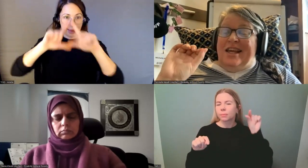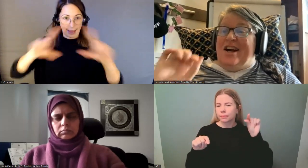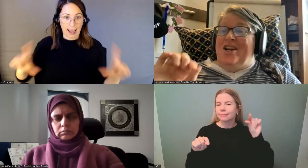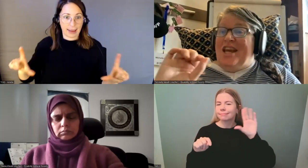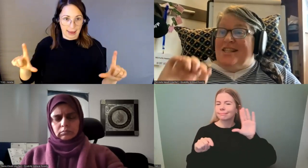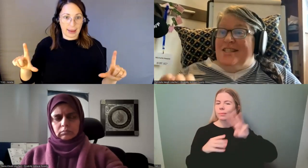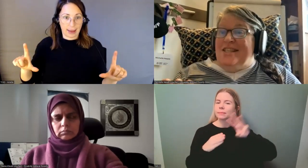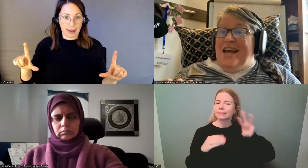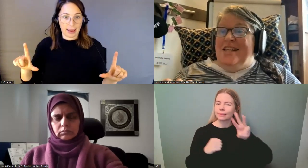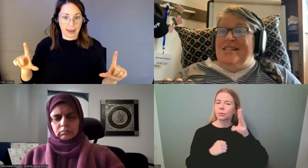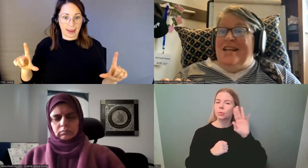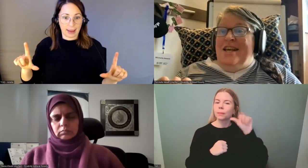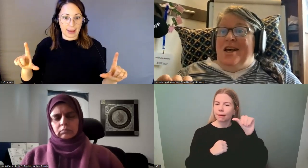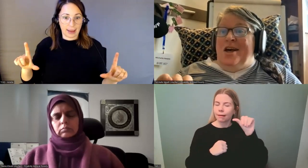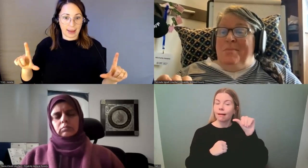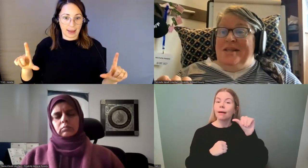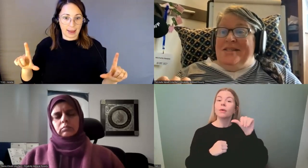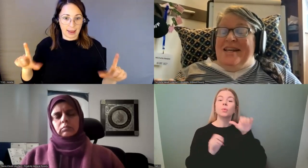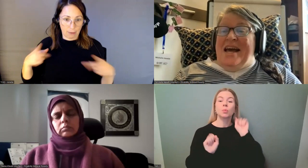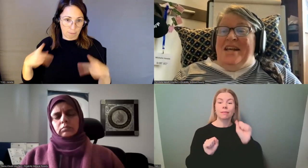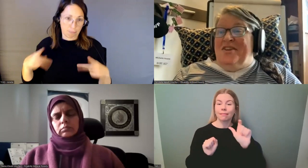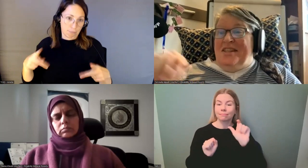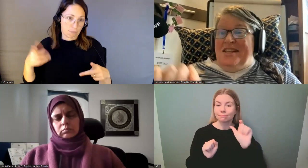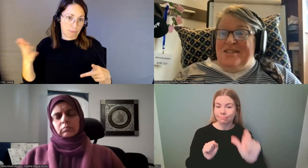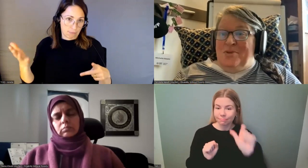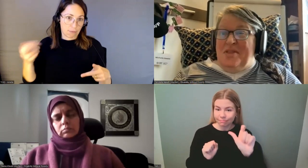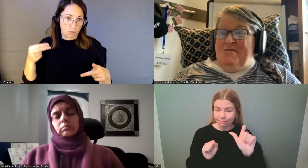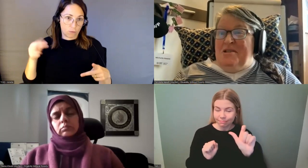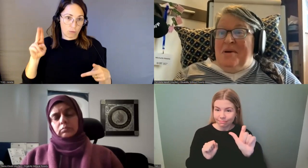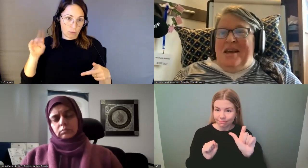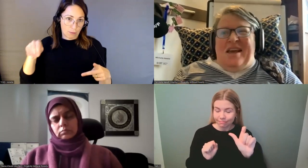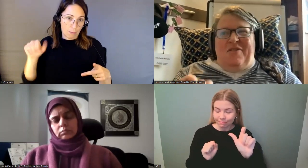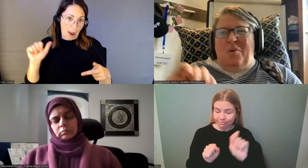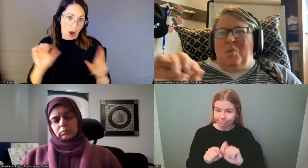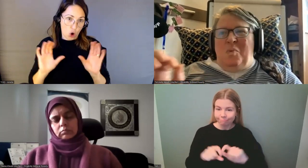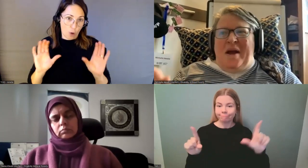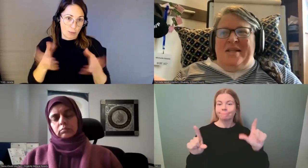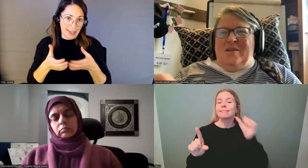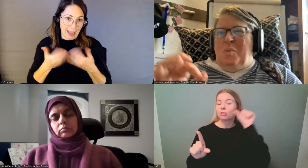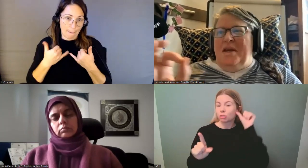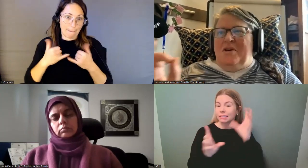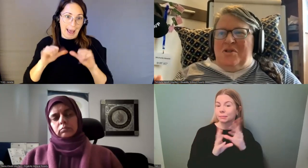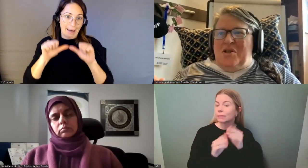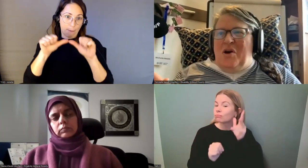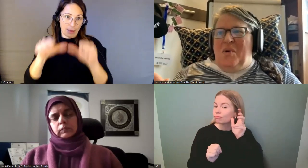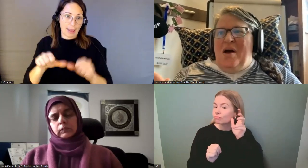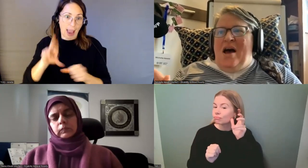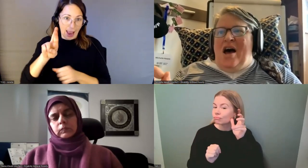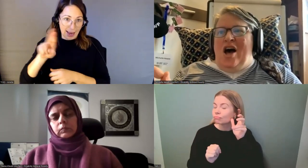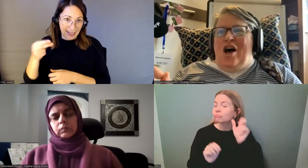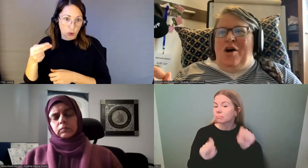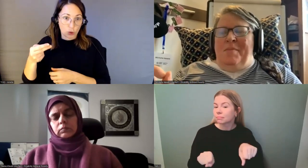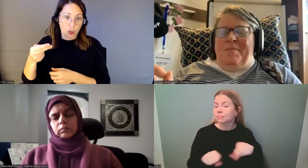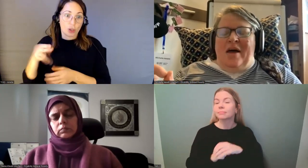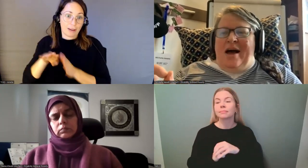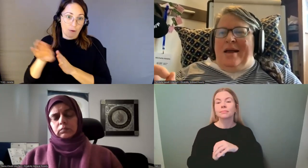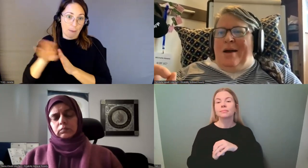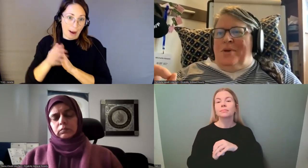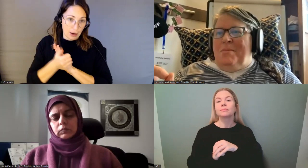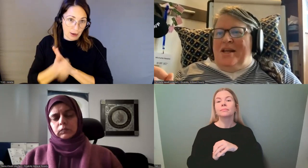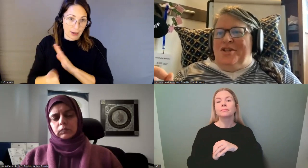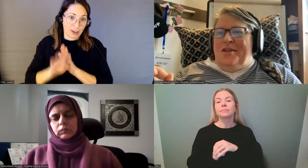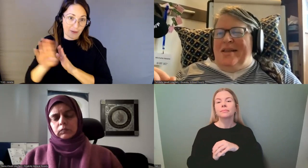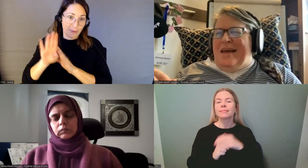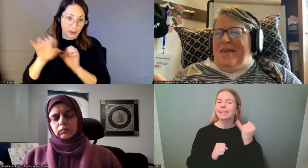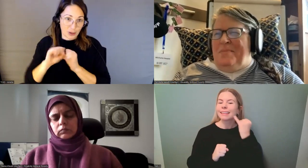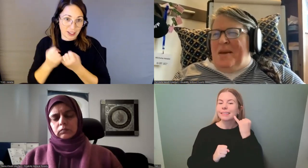actually click on yesterday's meeting and you can listen to it through. If you wait a week or so, I